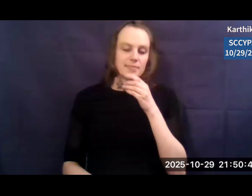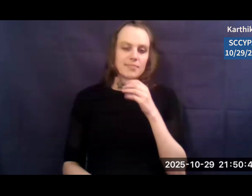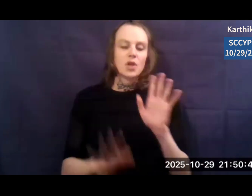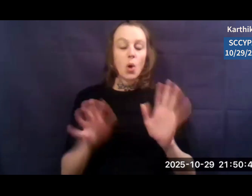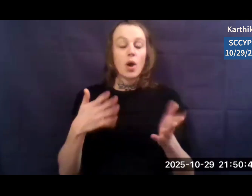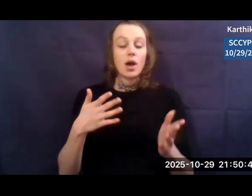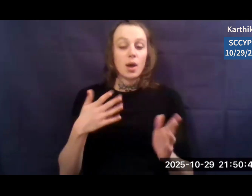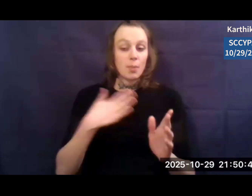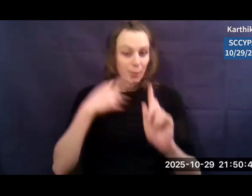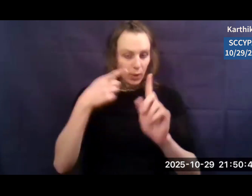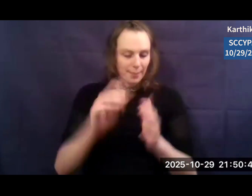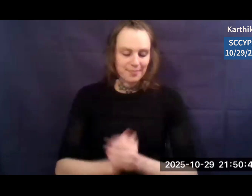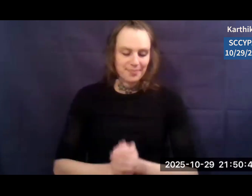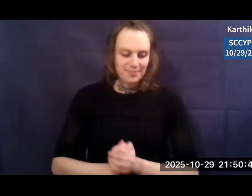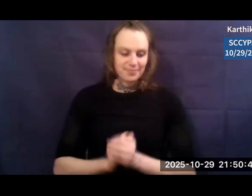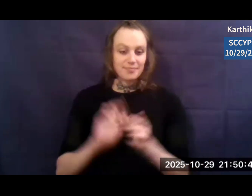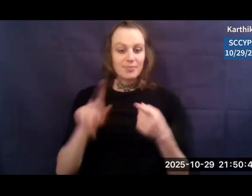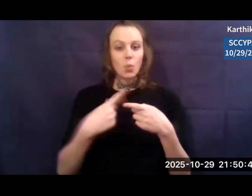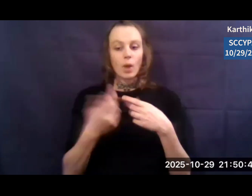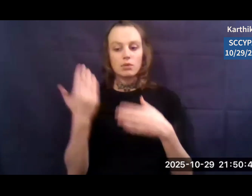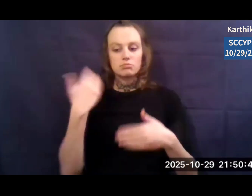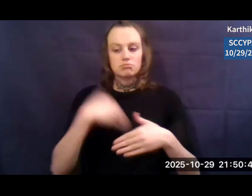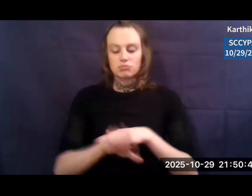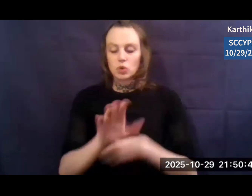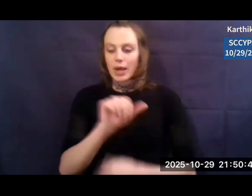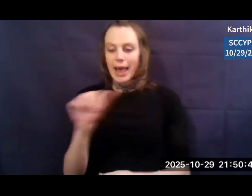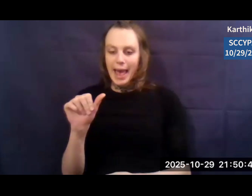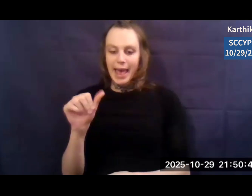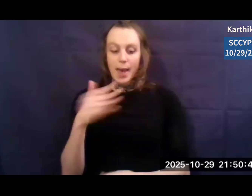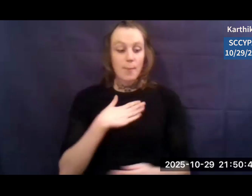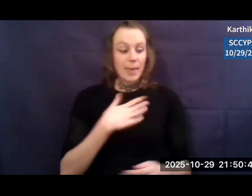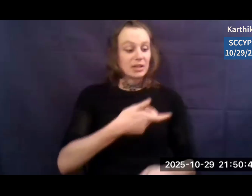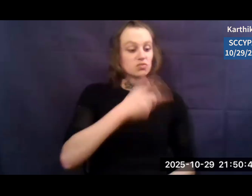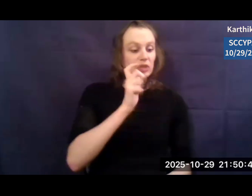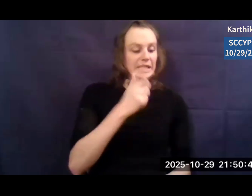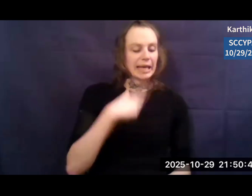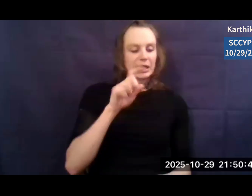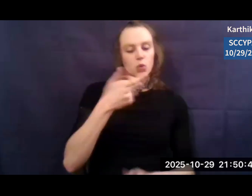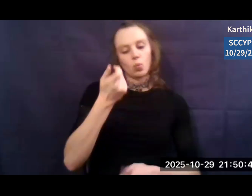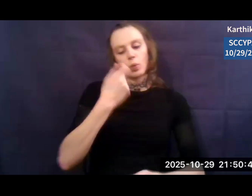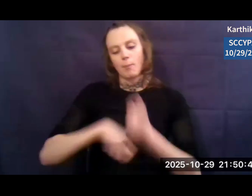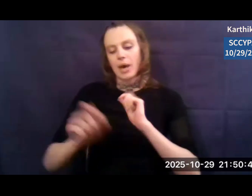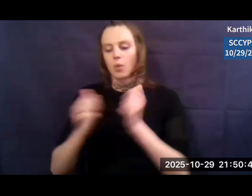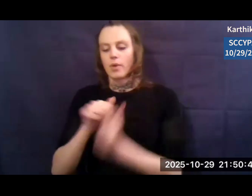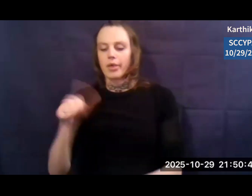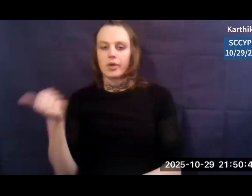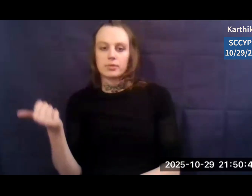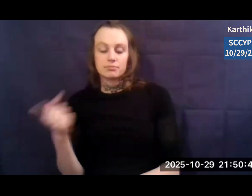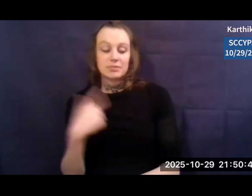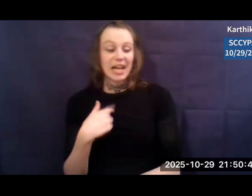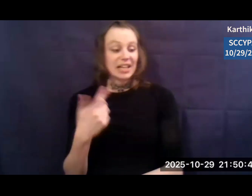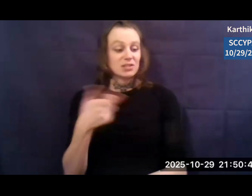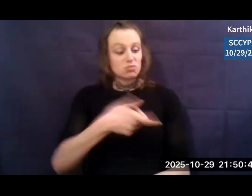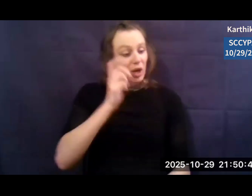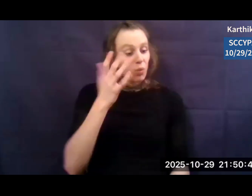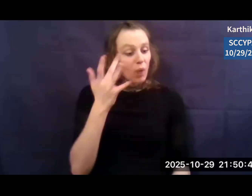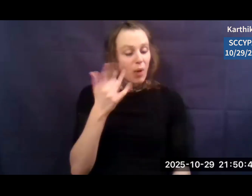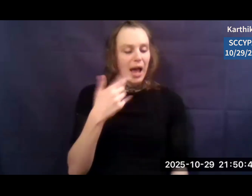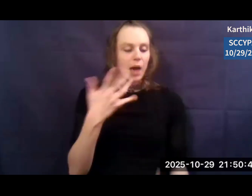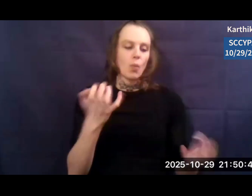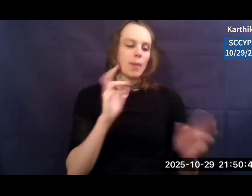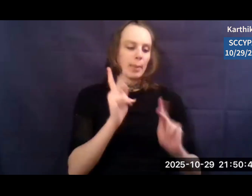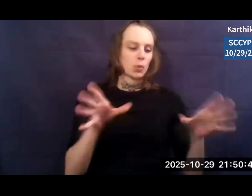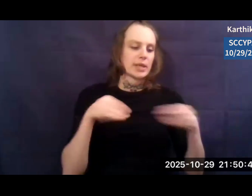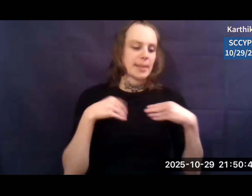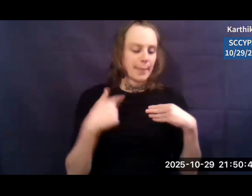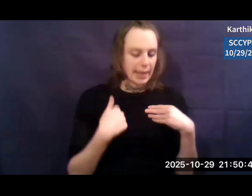AA, the point I'm getting at is that I needed to replace it with something else. Like for me, like I one of the things I drank for was acceptance. I drank